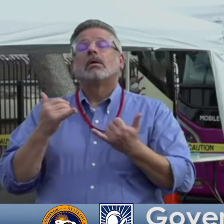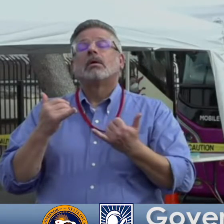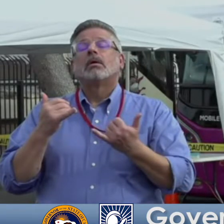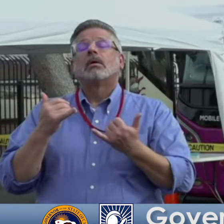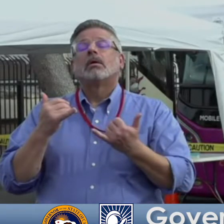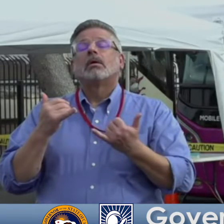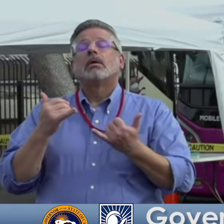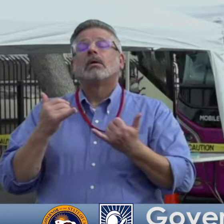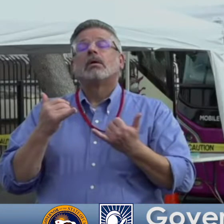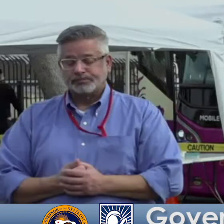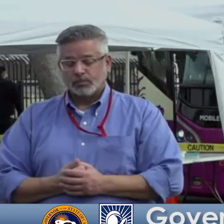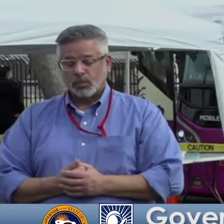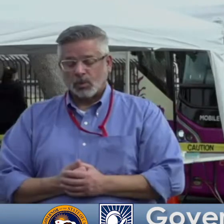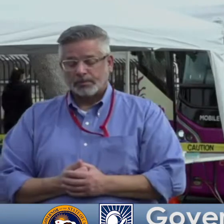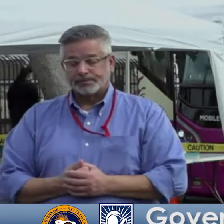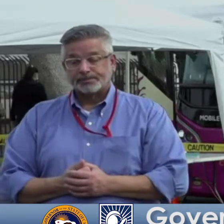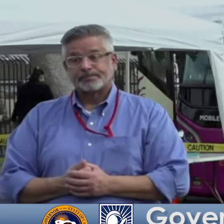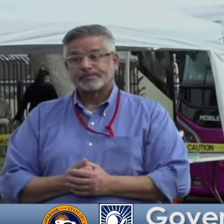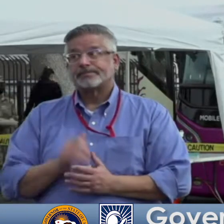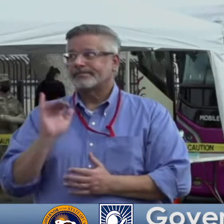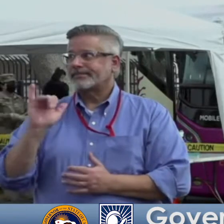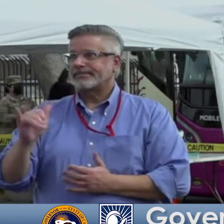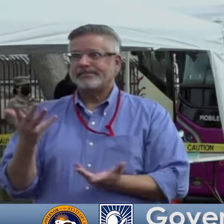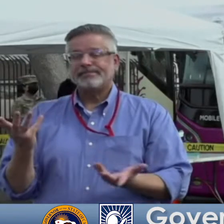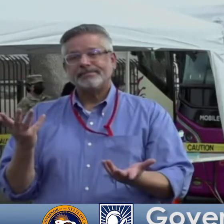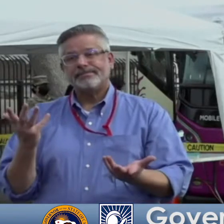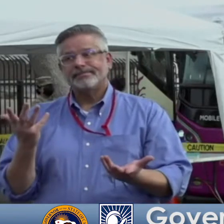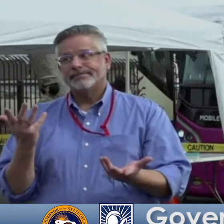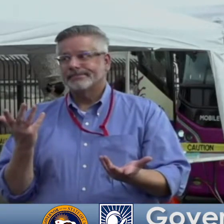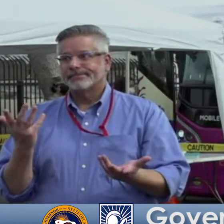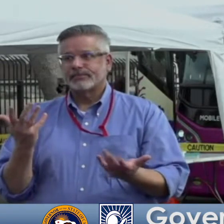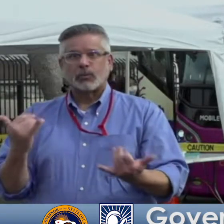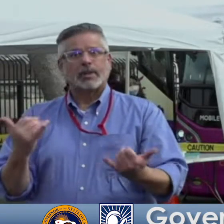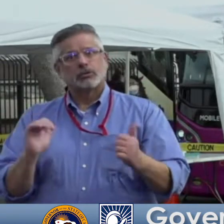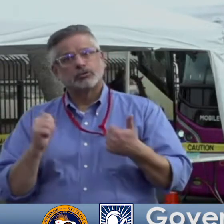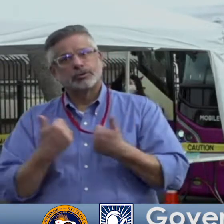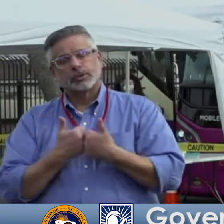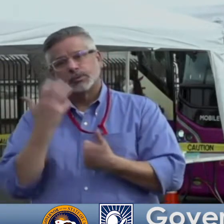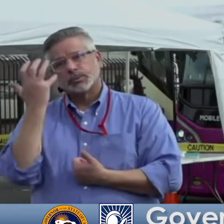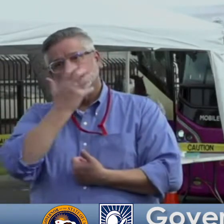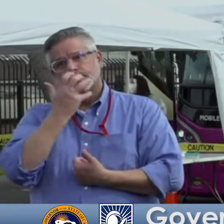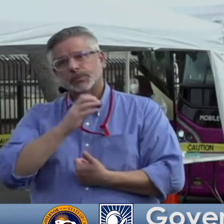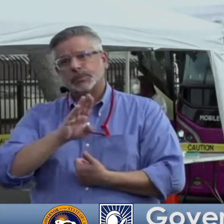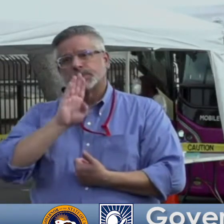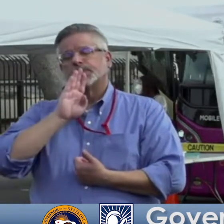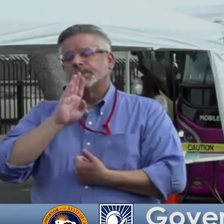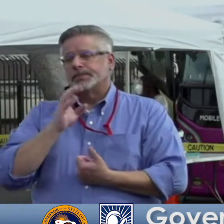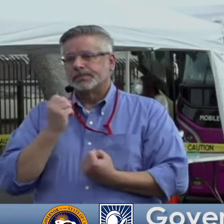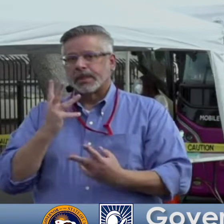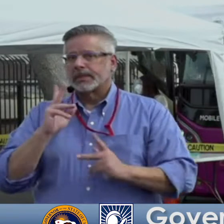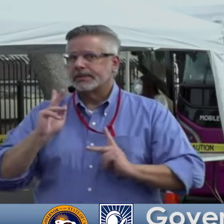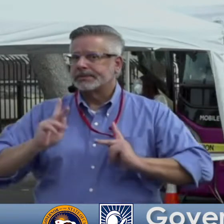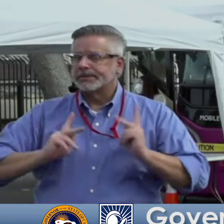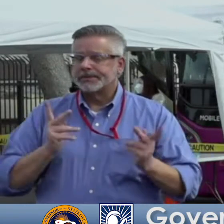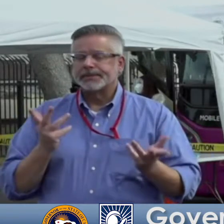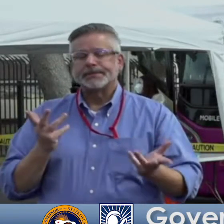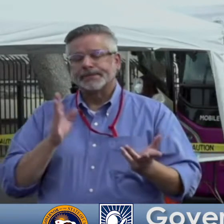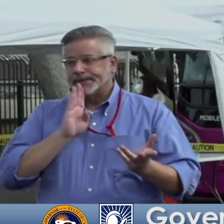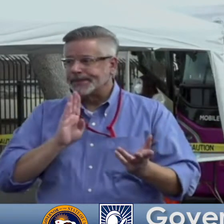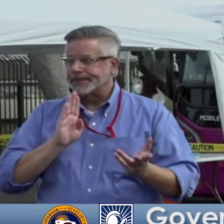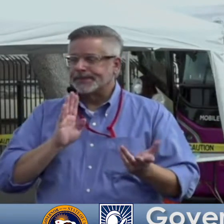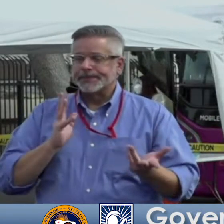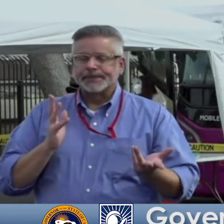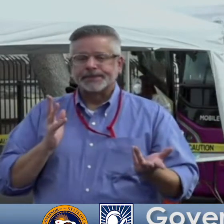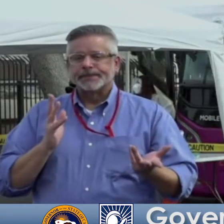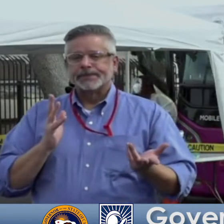This is going to be a challenging period. It is a challenging period for so many folks that we're